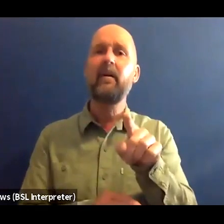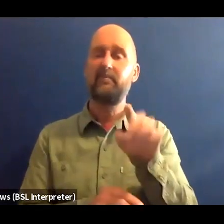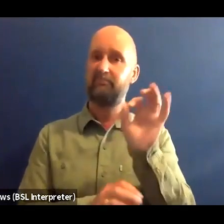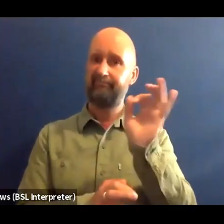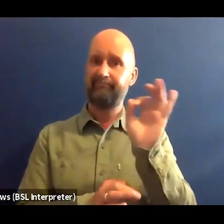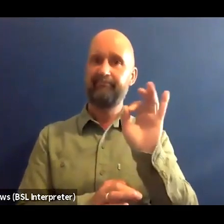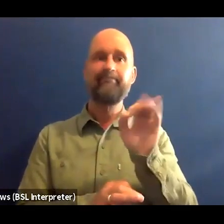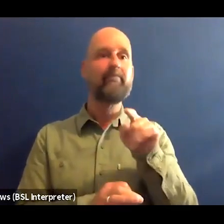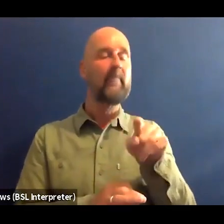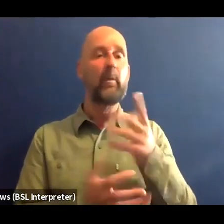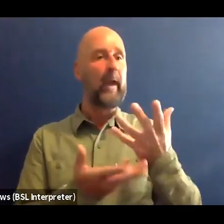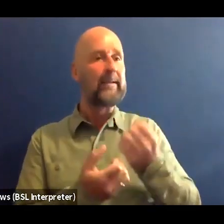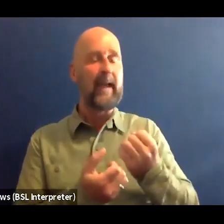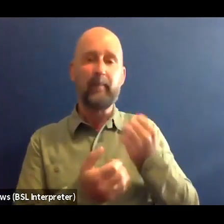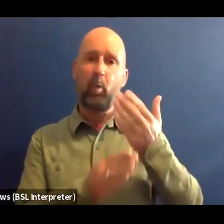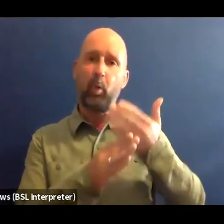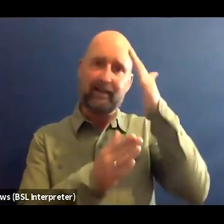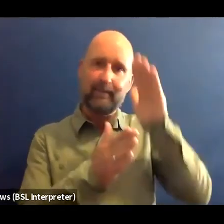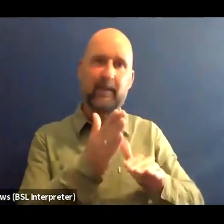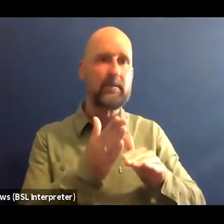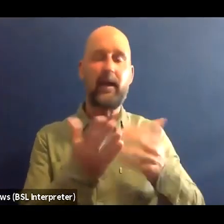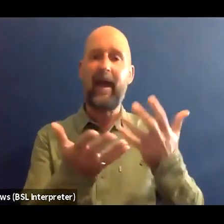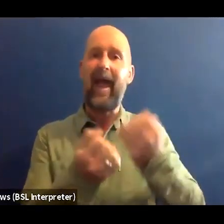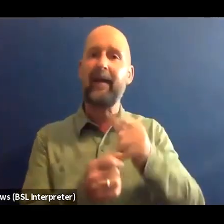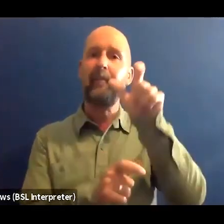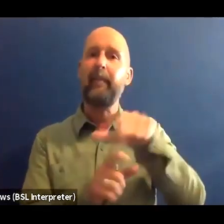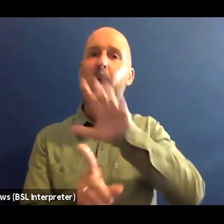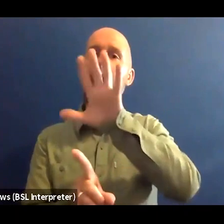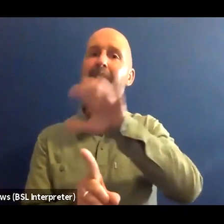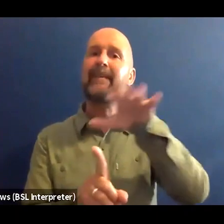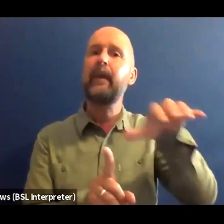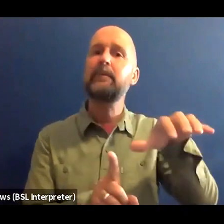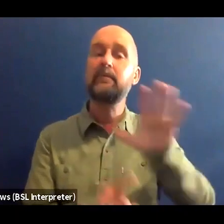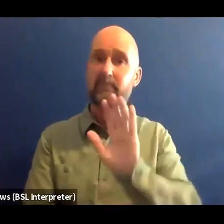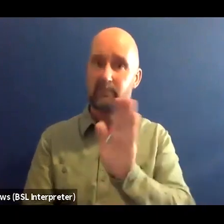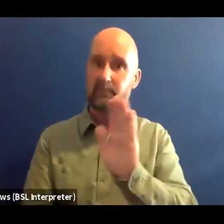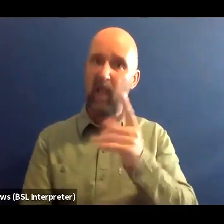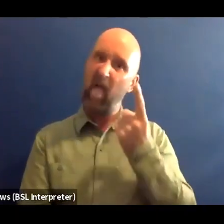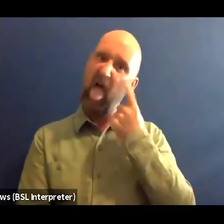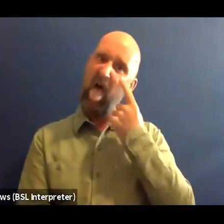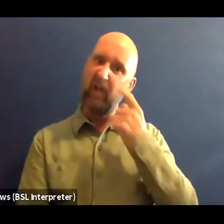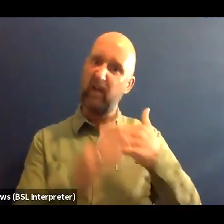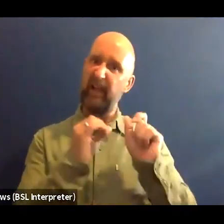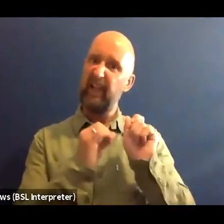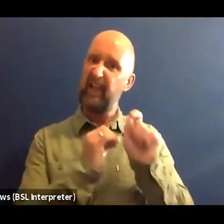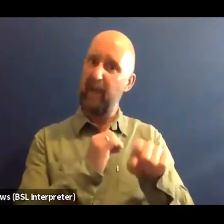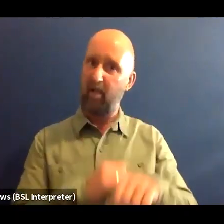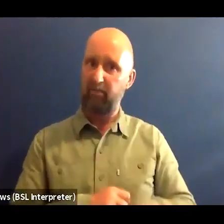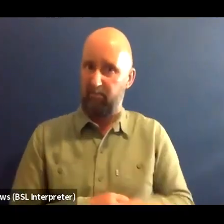we accept work experience or we accept people for placements or anything, you could just drop an email or find out